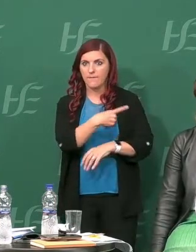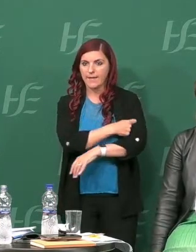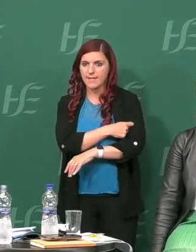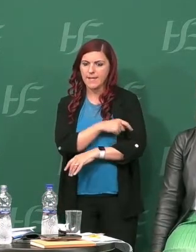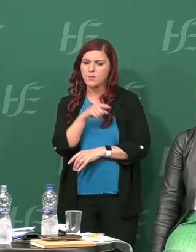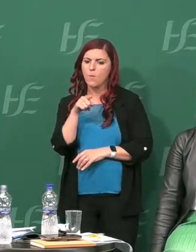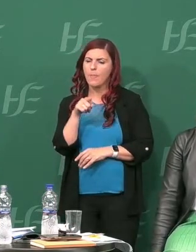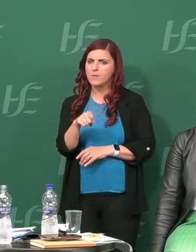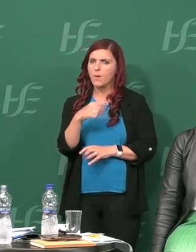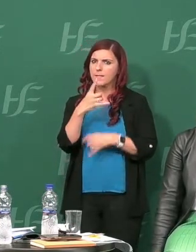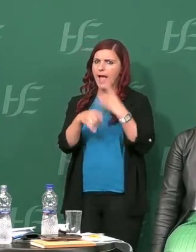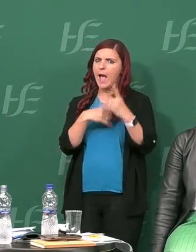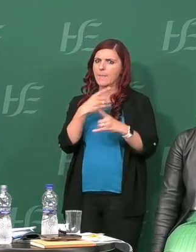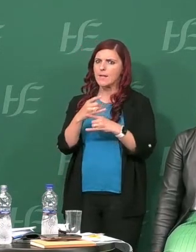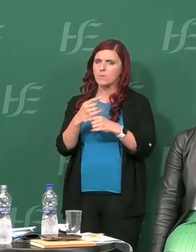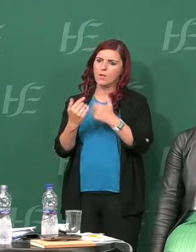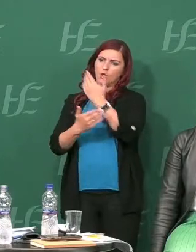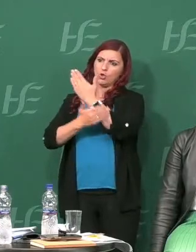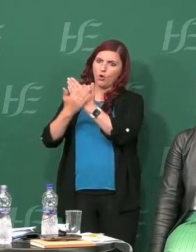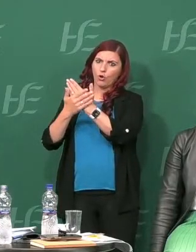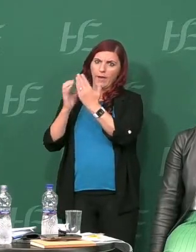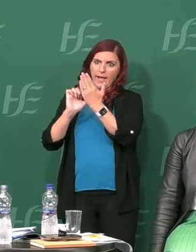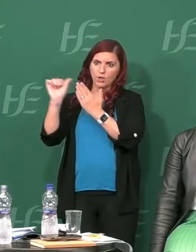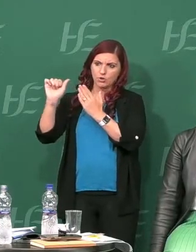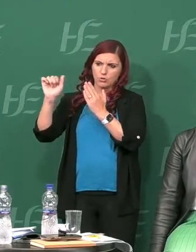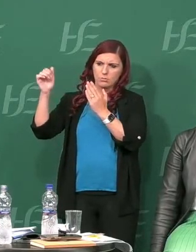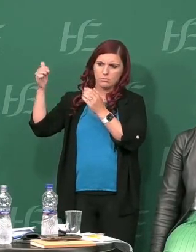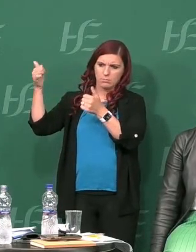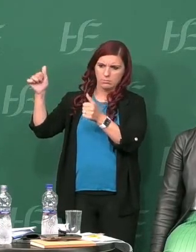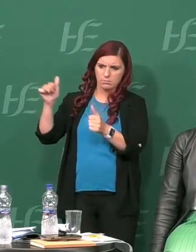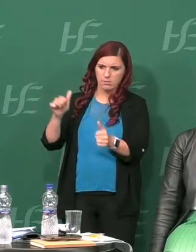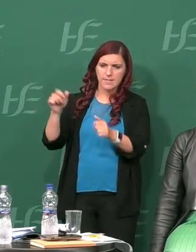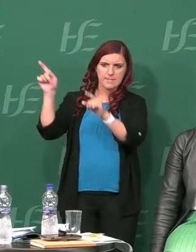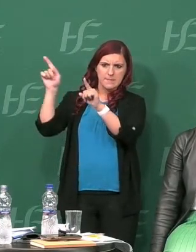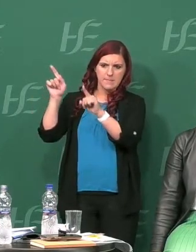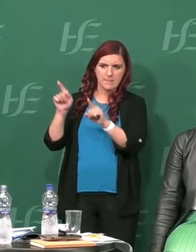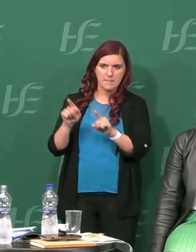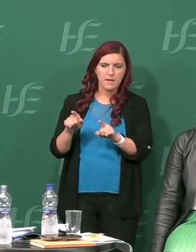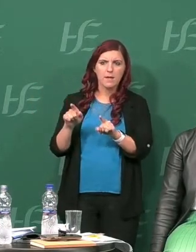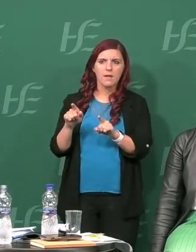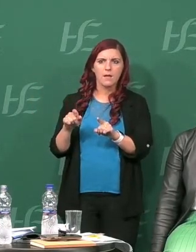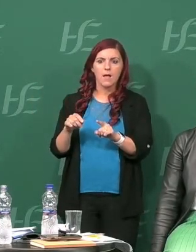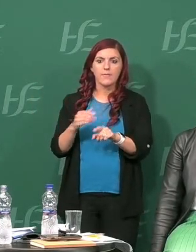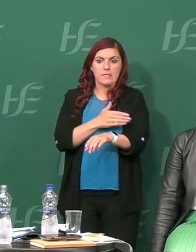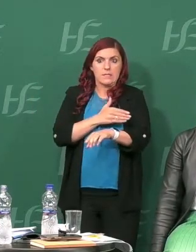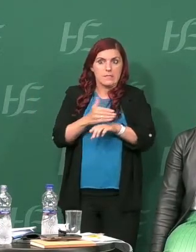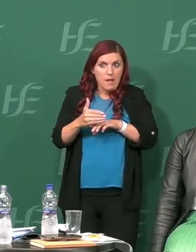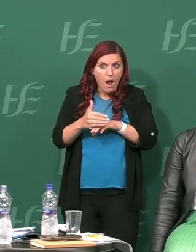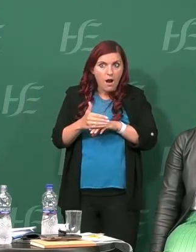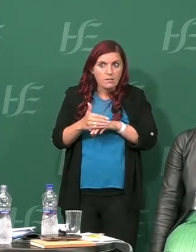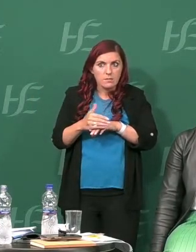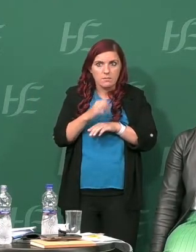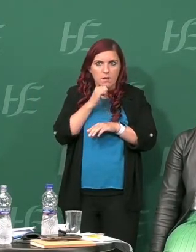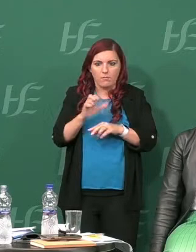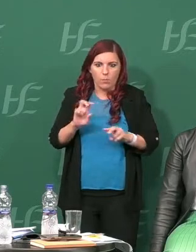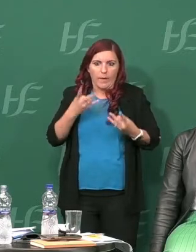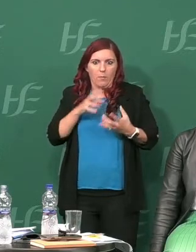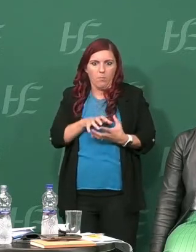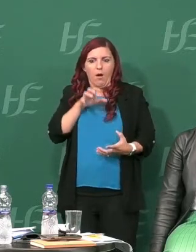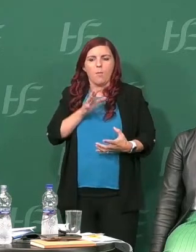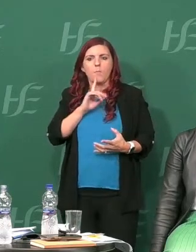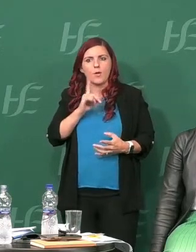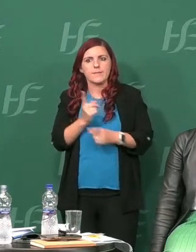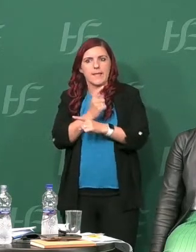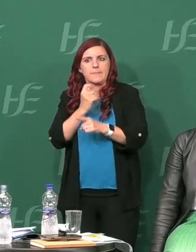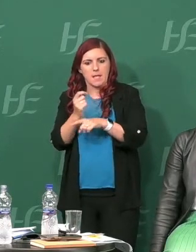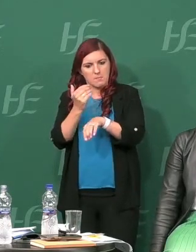through the younger age profiles, Arthur, where it's not a massive uptake on day one, but a continuous uptake. And that's what we're seeing through the